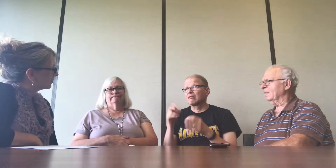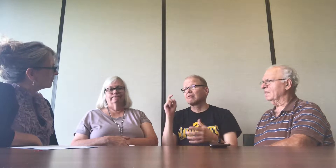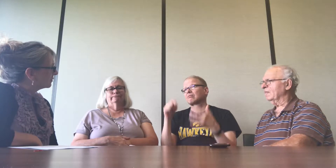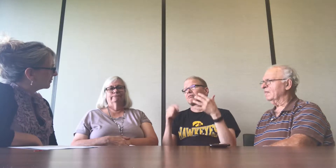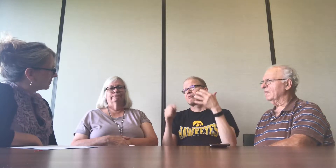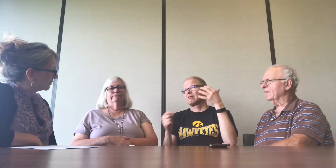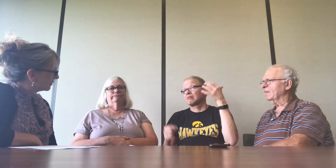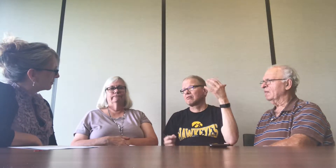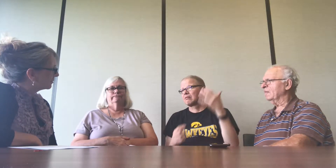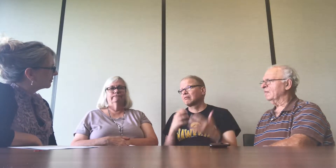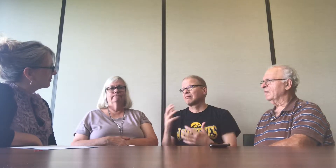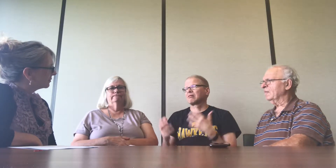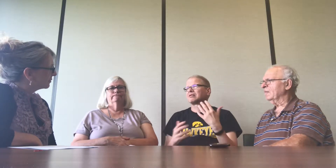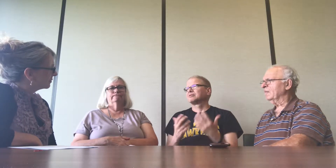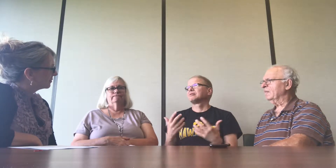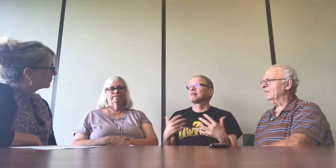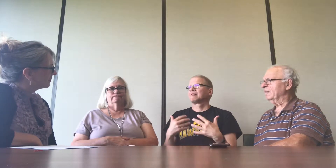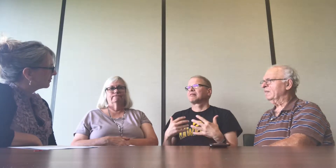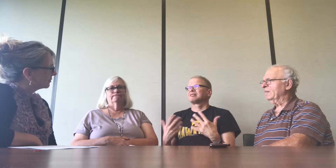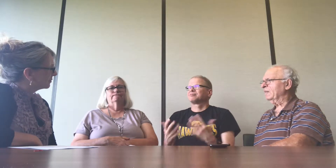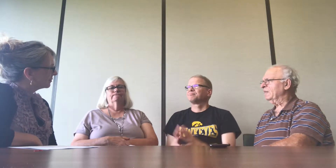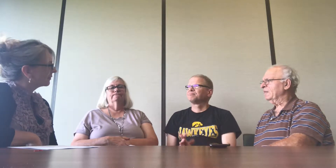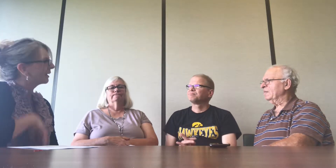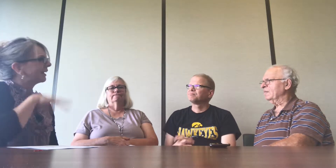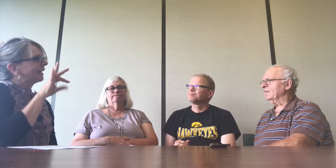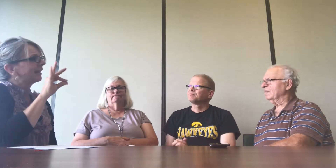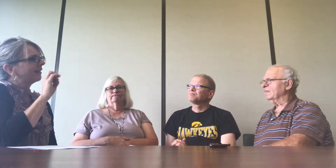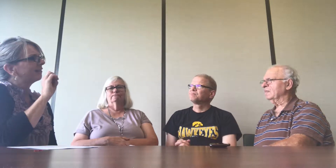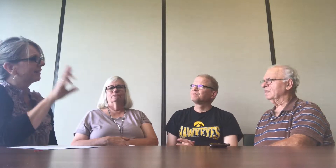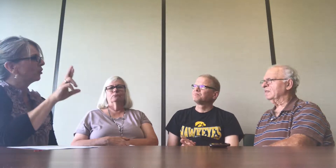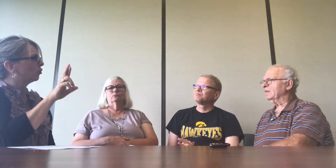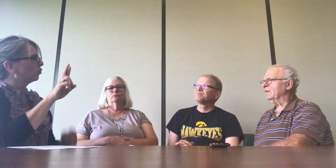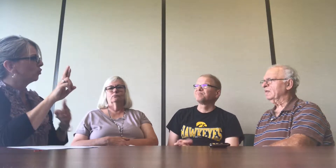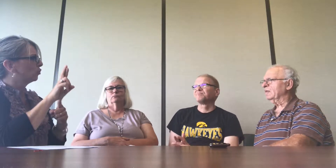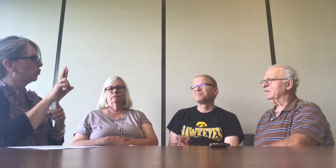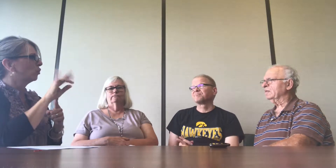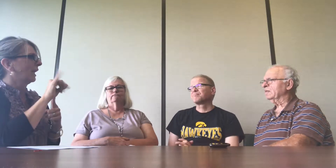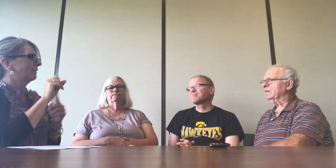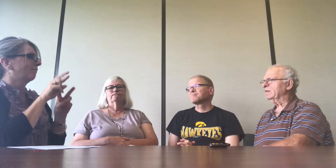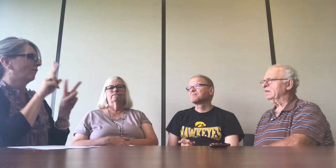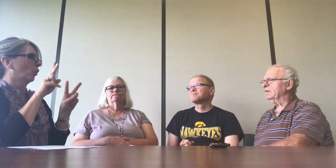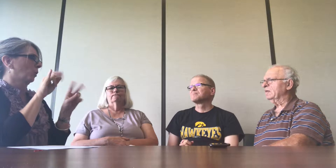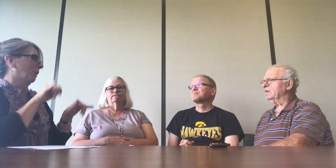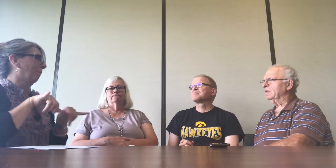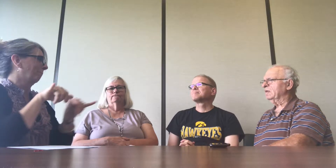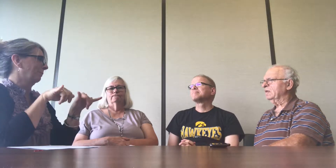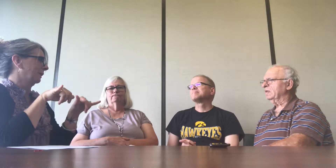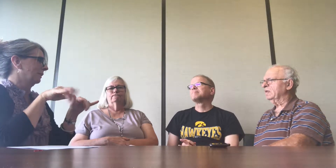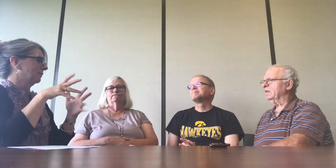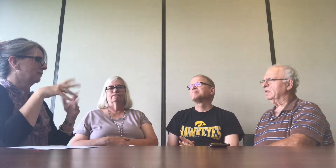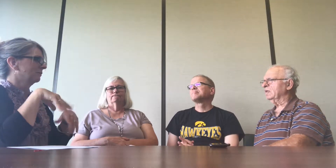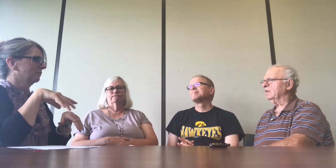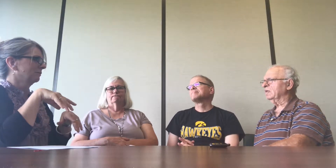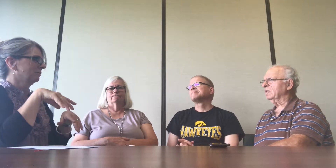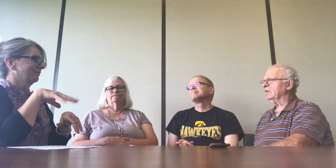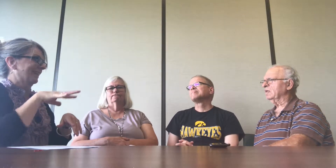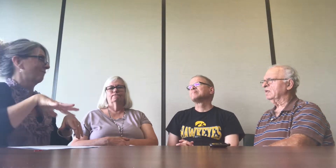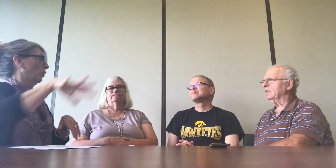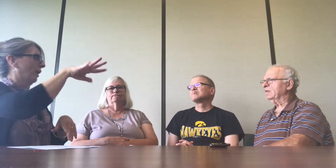Albert, they are afraid of communication problems. They struggle to get an interpreter. There's a lot of